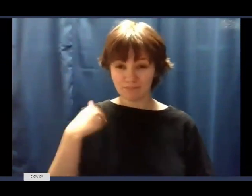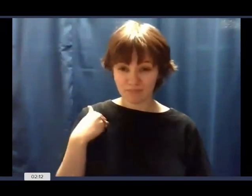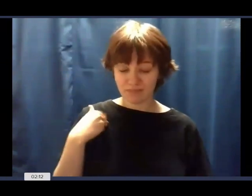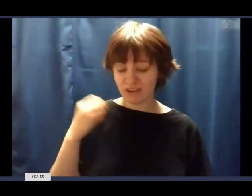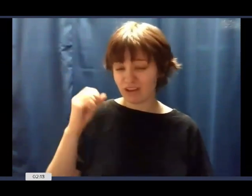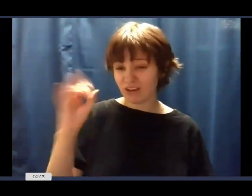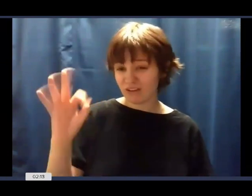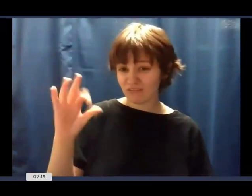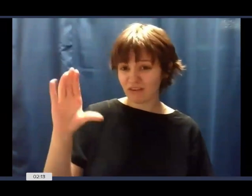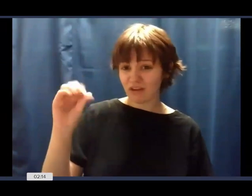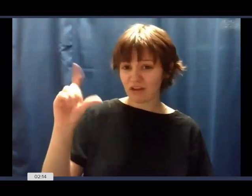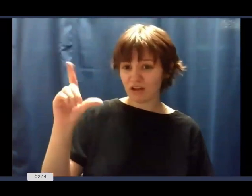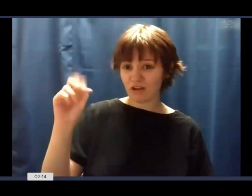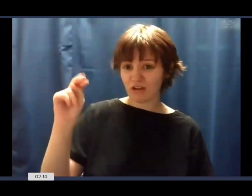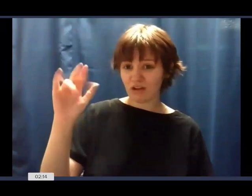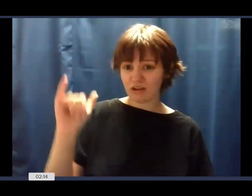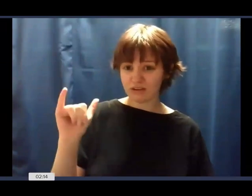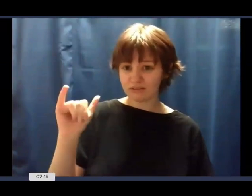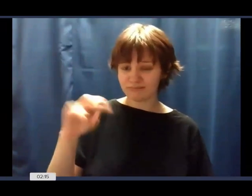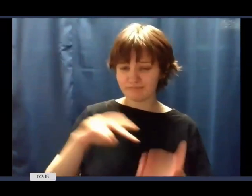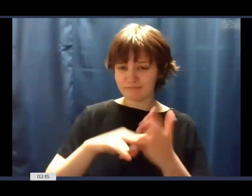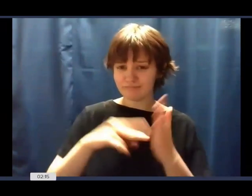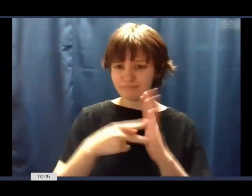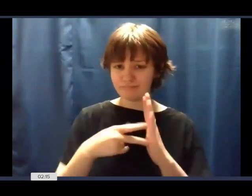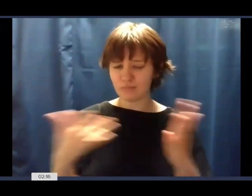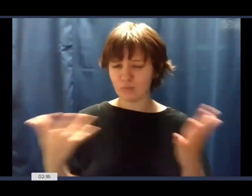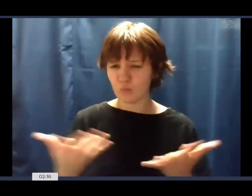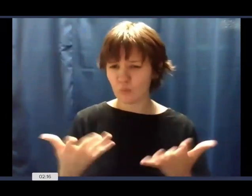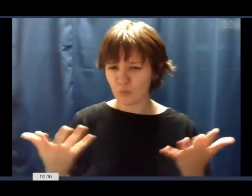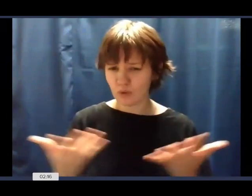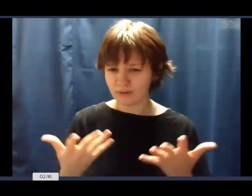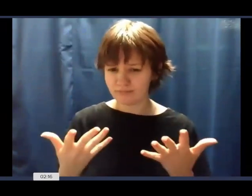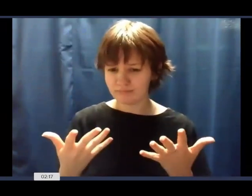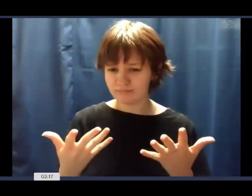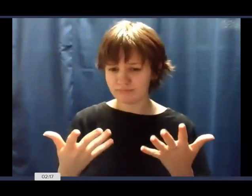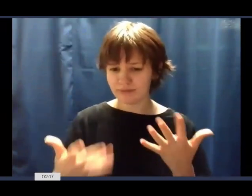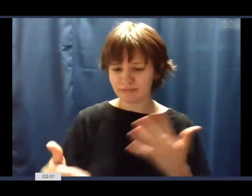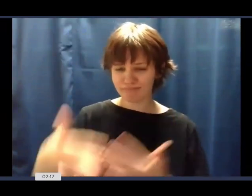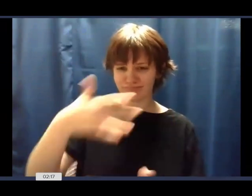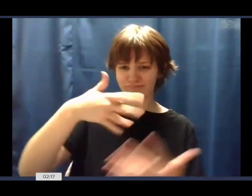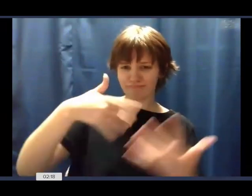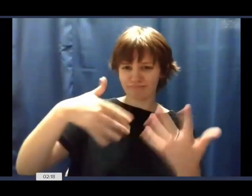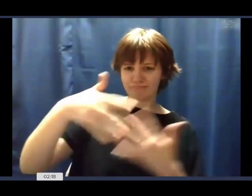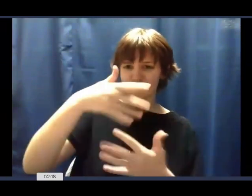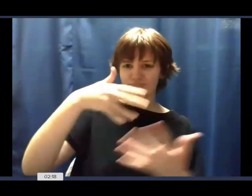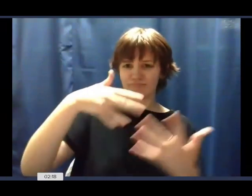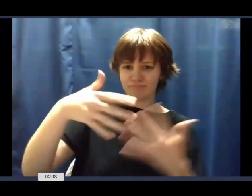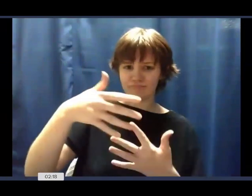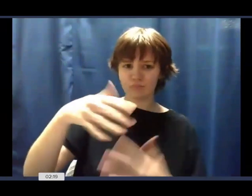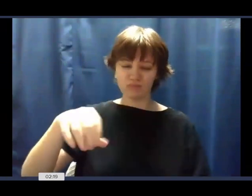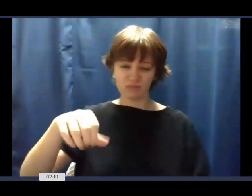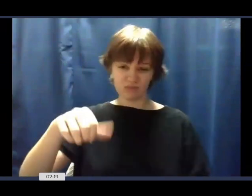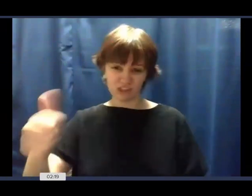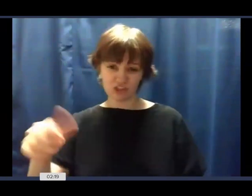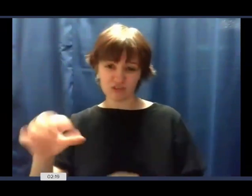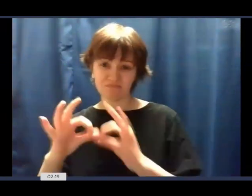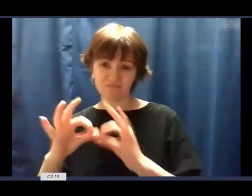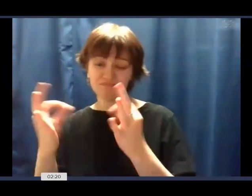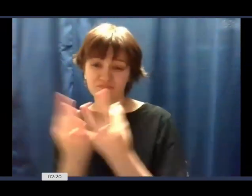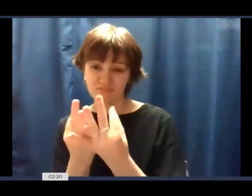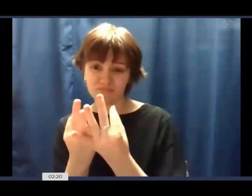it means that they always interact with other relatives because they're all born